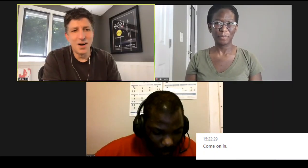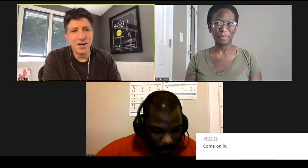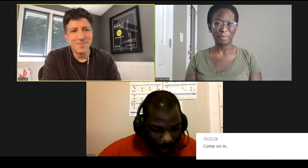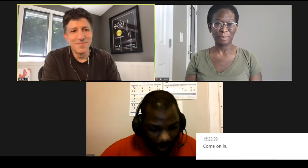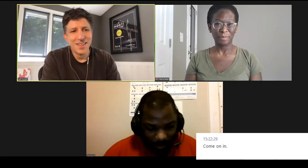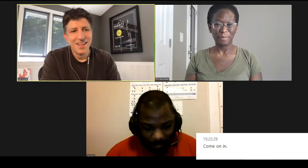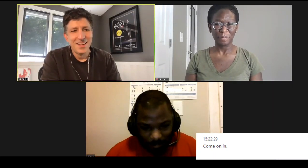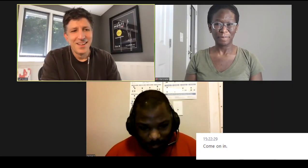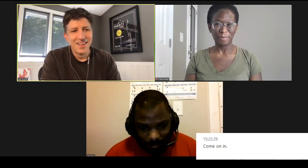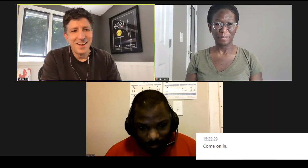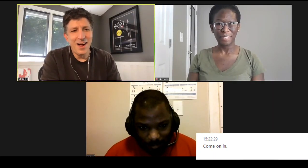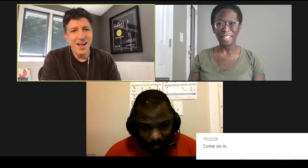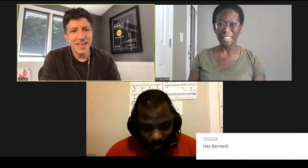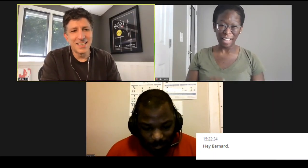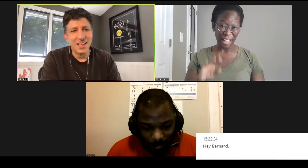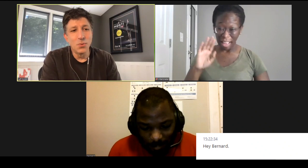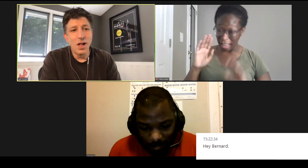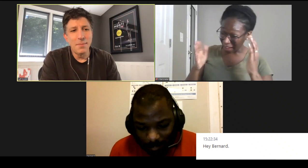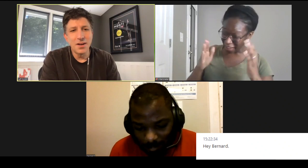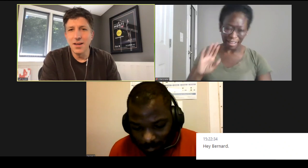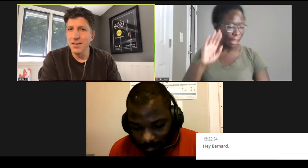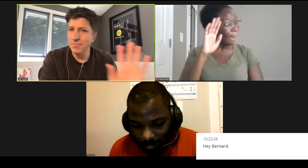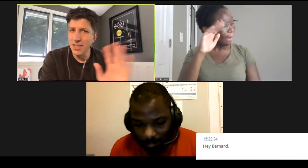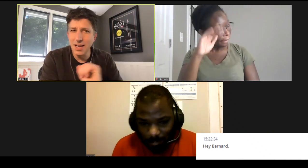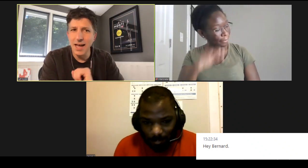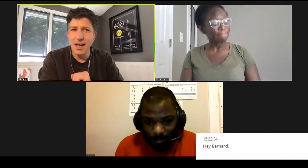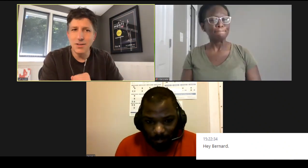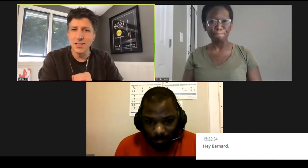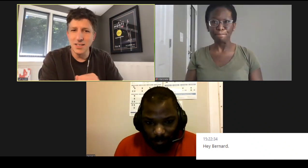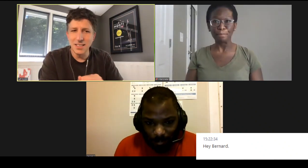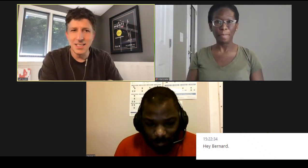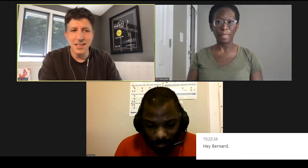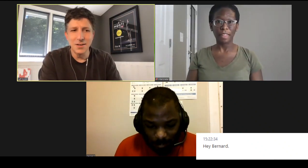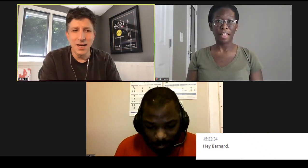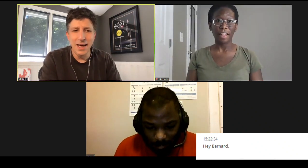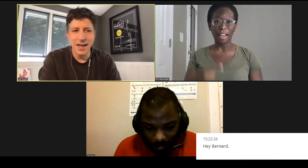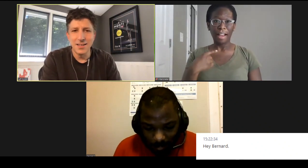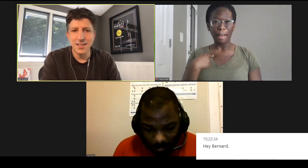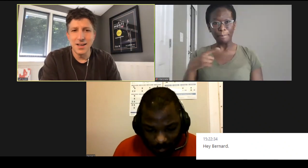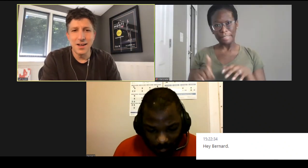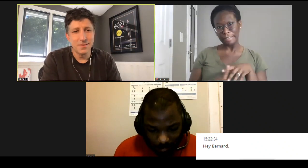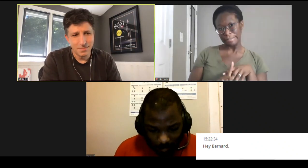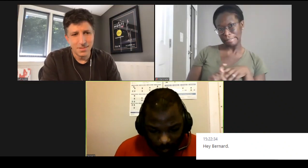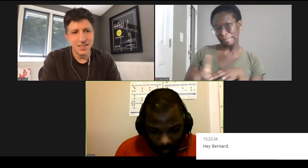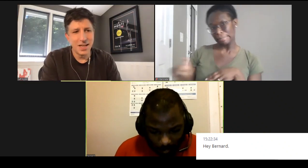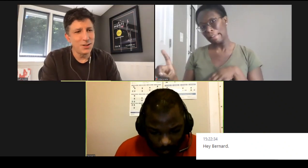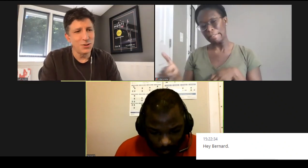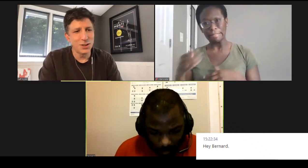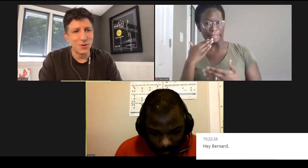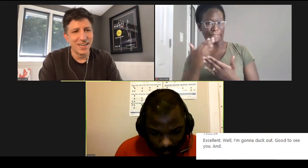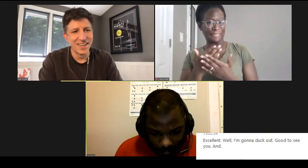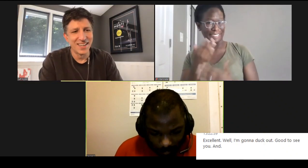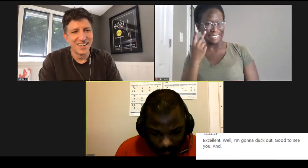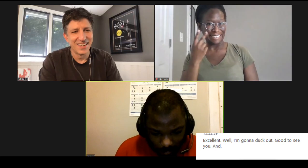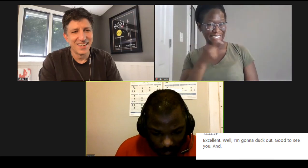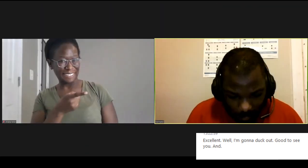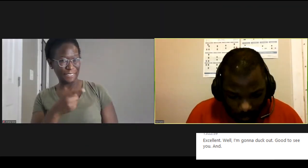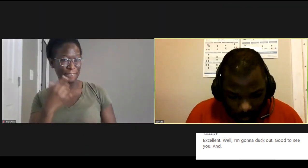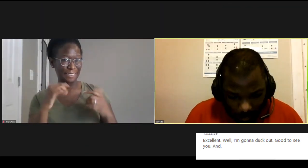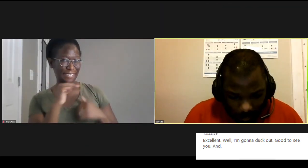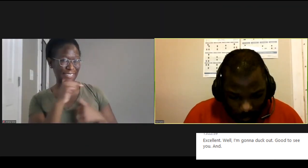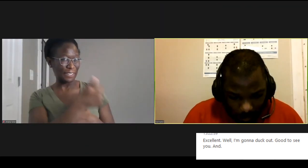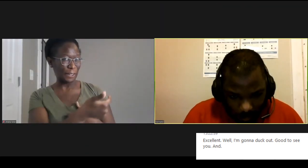Hey, Bernard. Hi. Excellent. Well, I'm going to duck out. It's good to see you. And tell us your story.